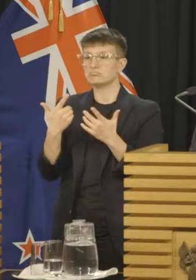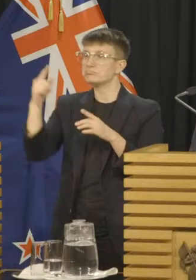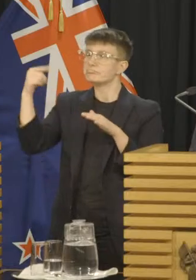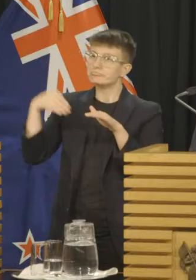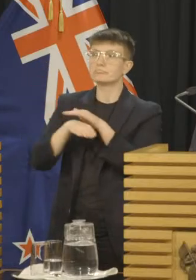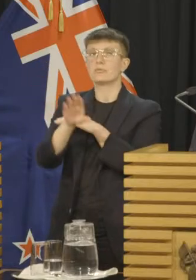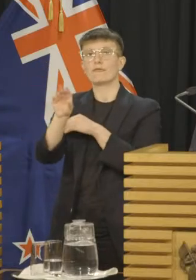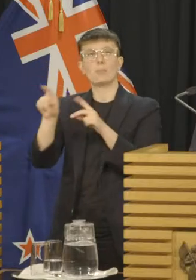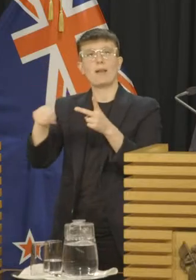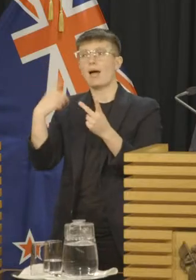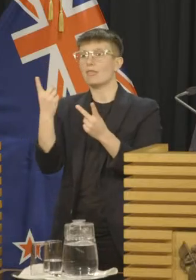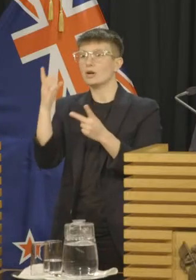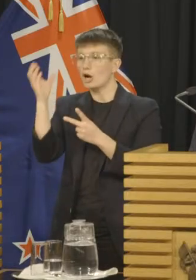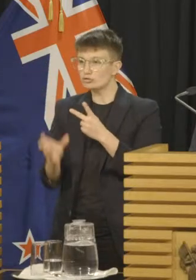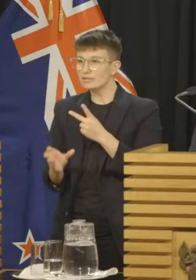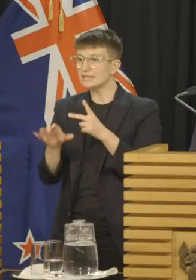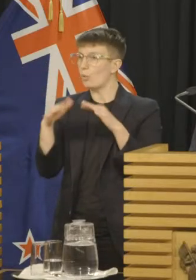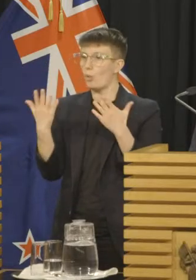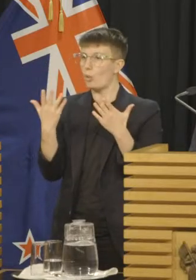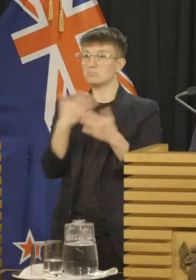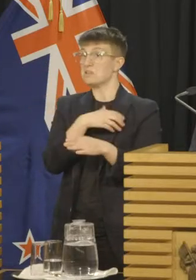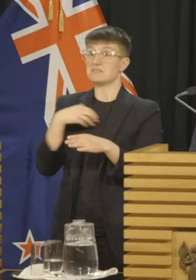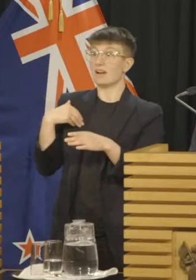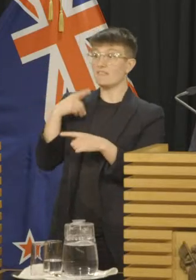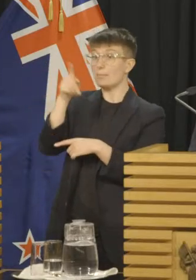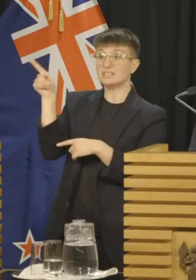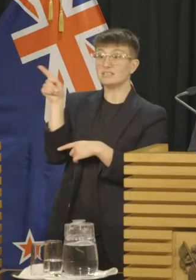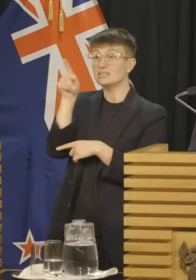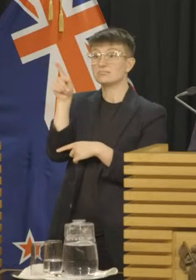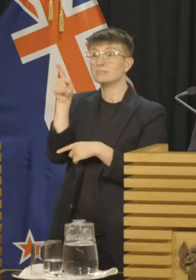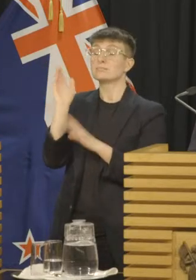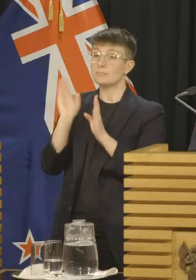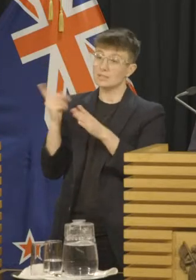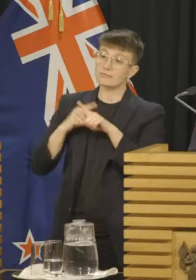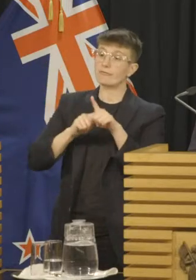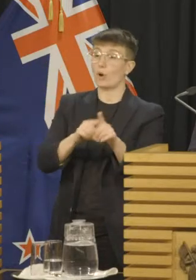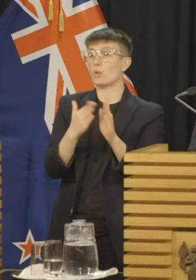advocate for justice to be done. Are the police actually looking at extradition?